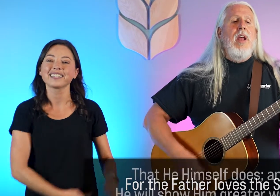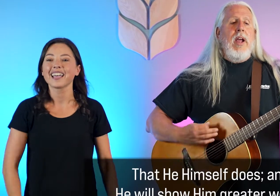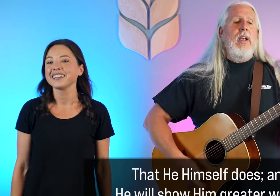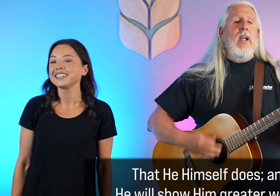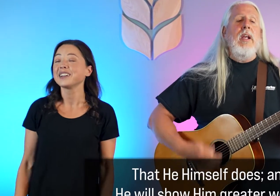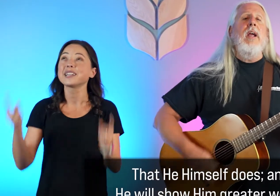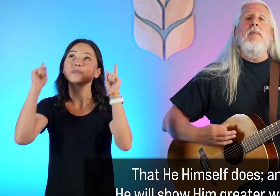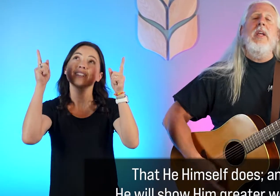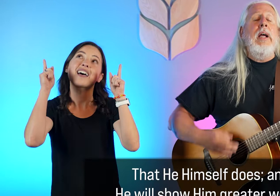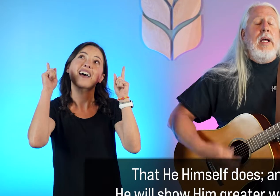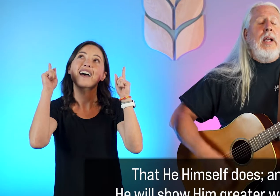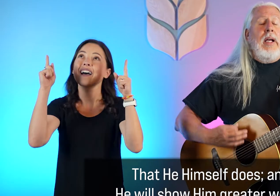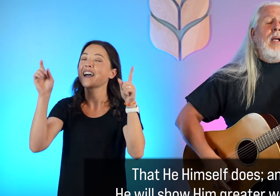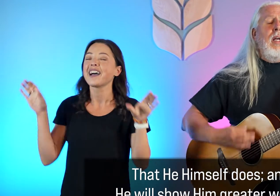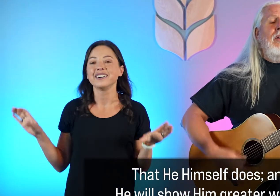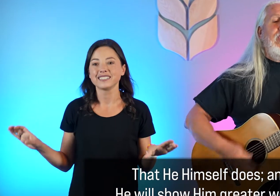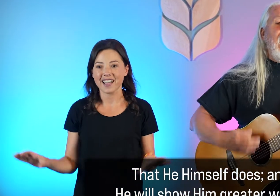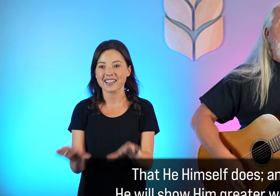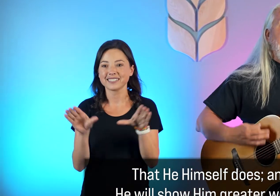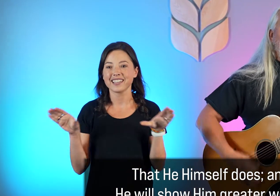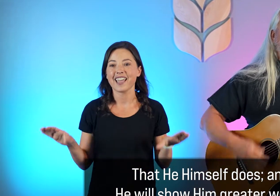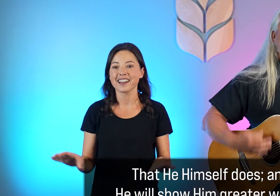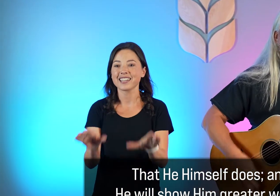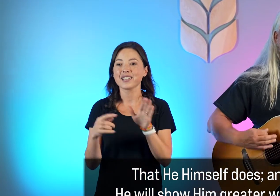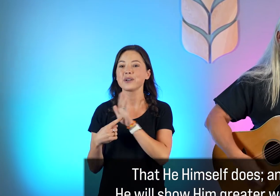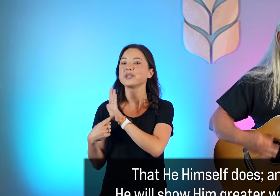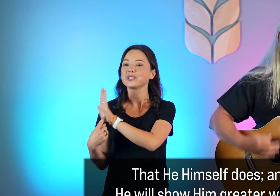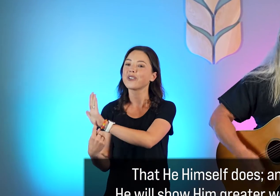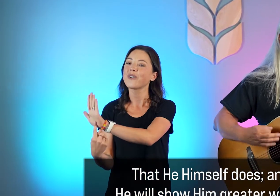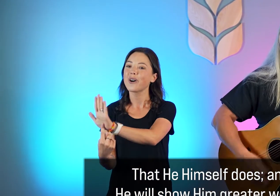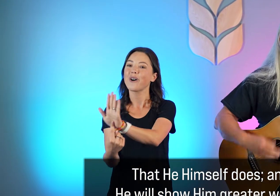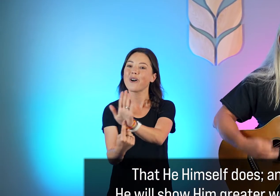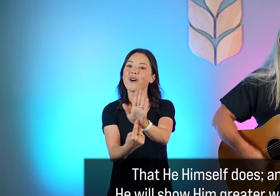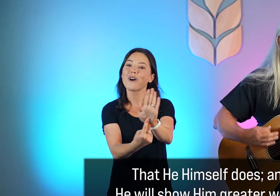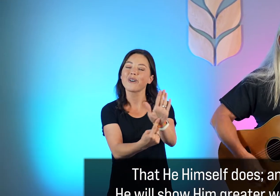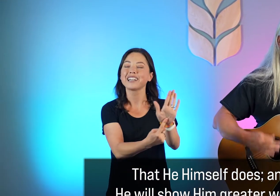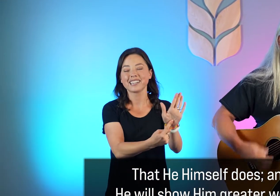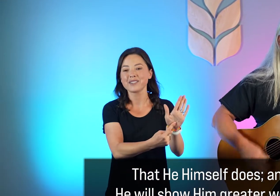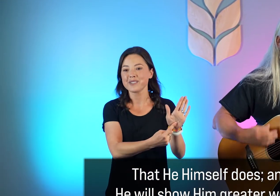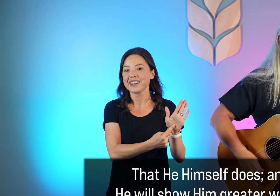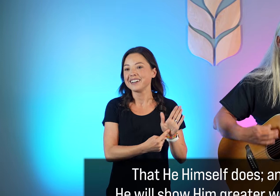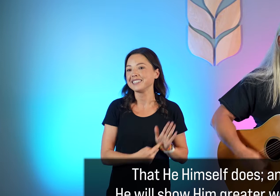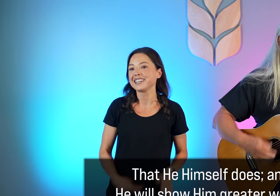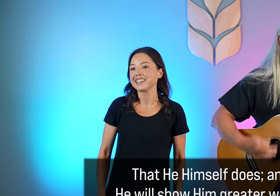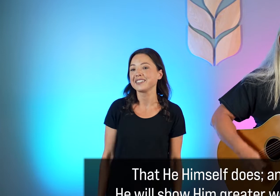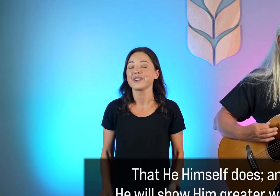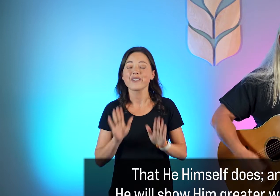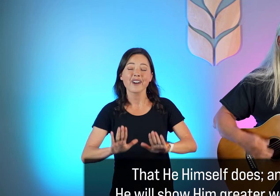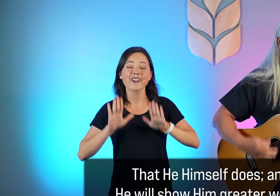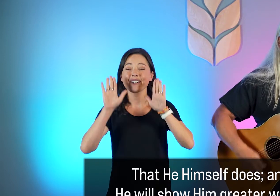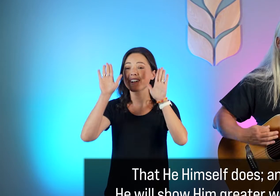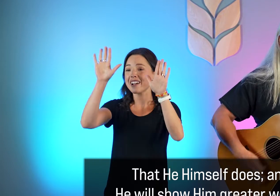things, that he himself does, and he will show him